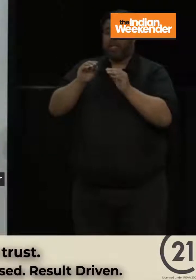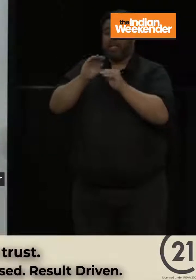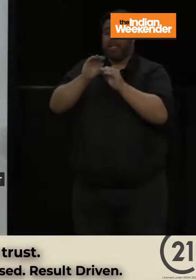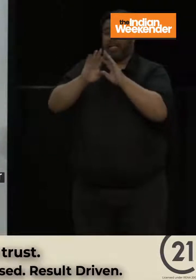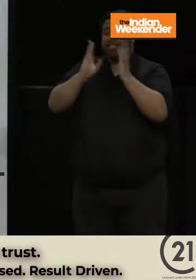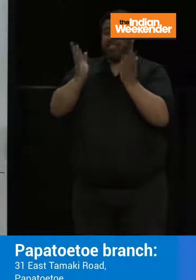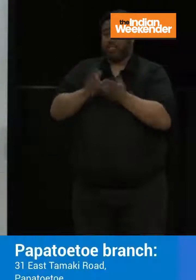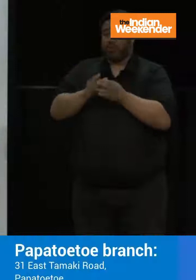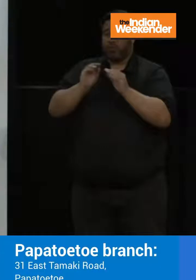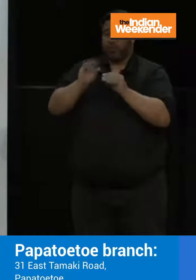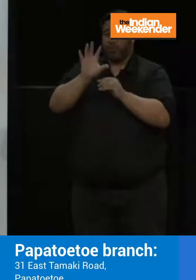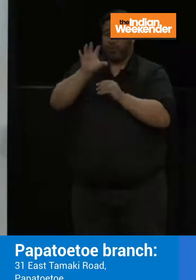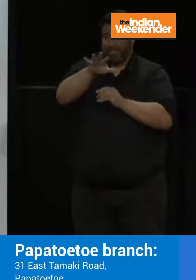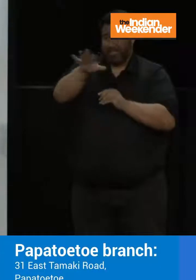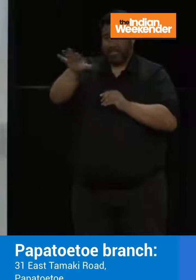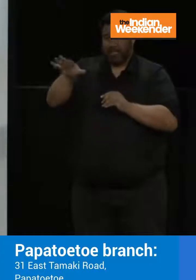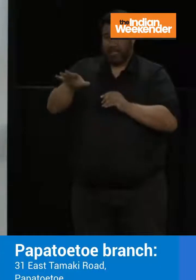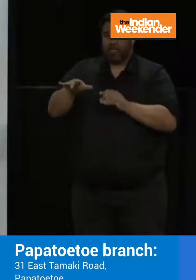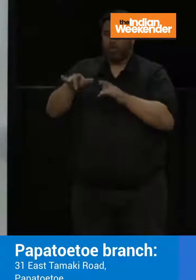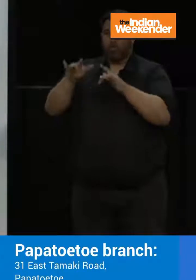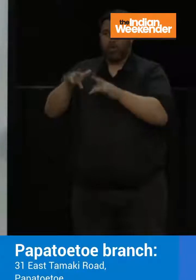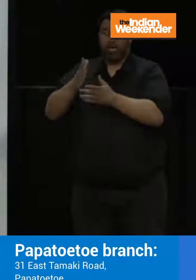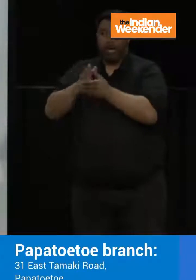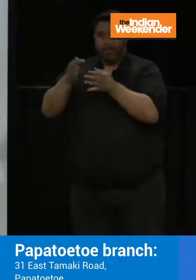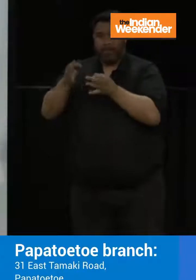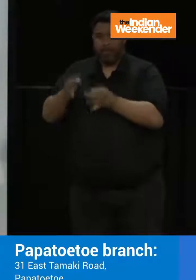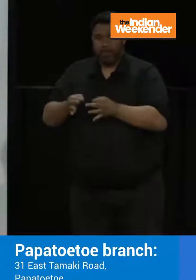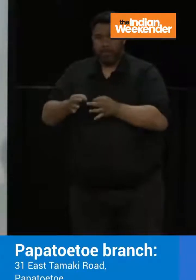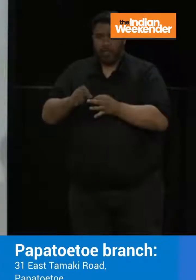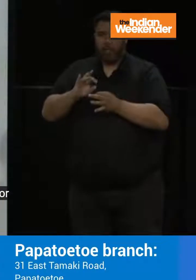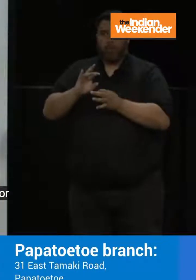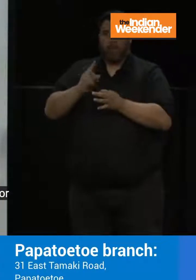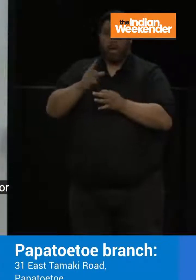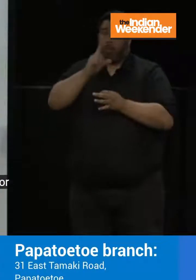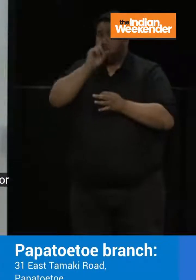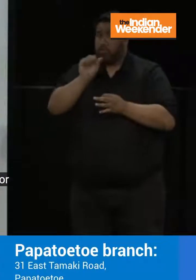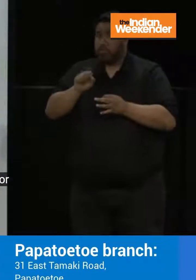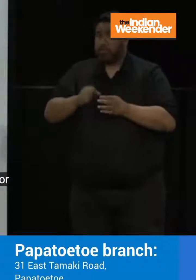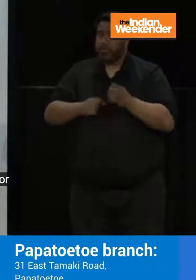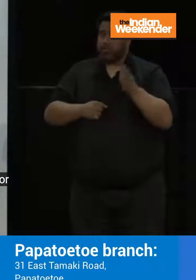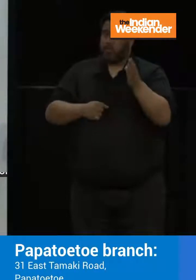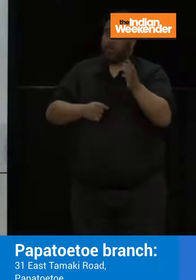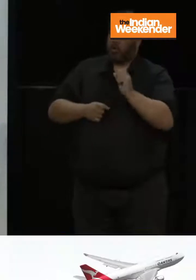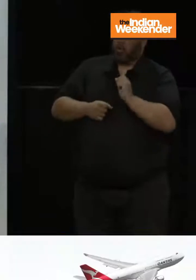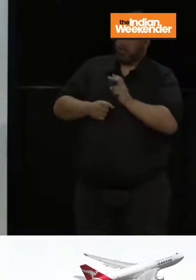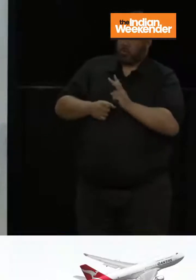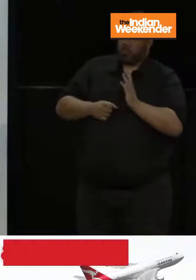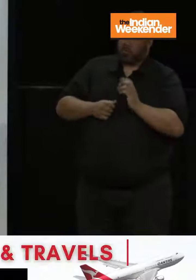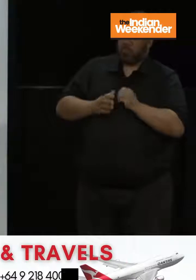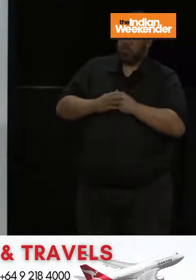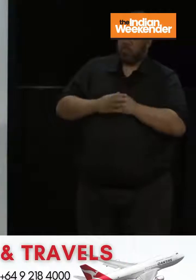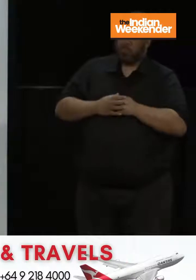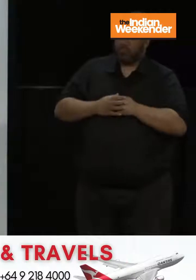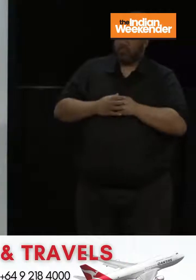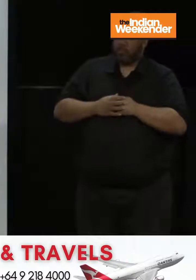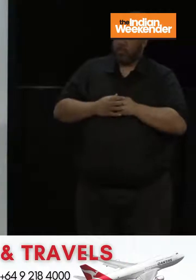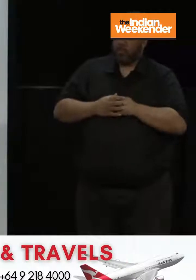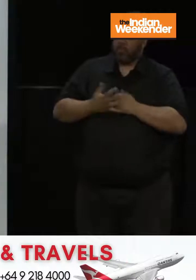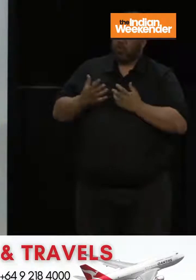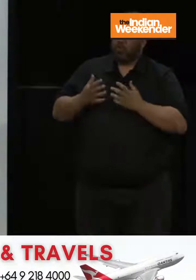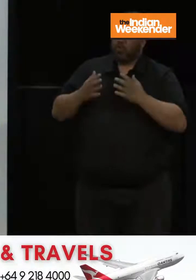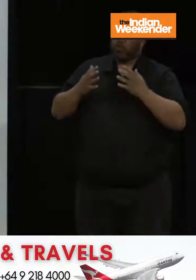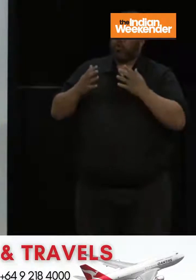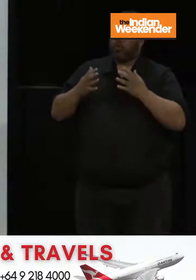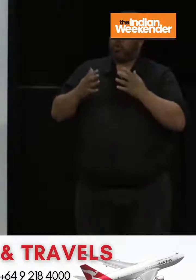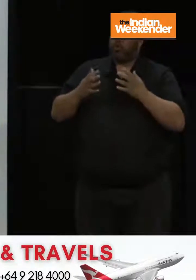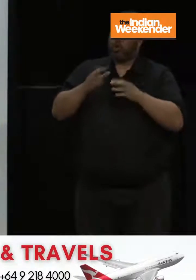wee while now. We just haven't landed that yet, but I'm not ruling things out yet. It also seems that under these arrangements, it's unlikely that international tourists